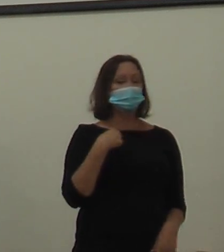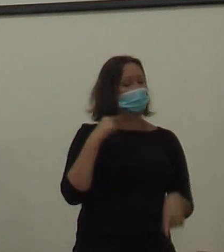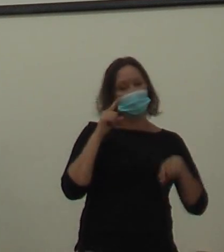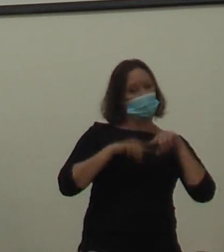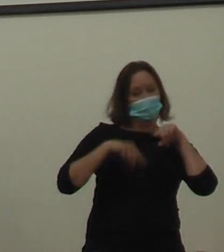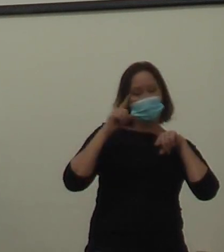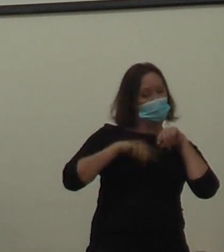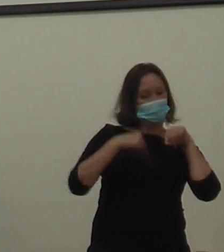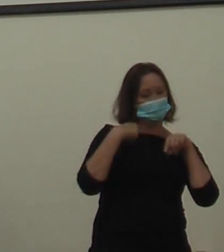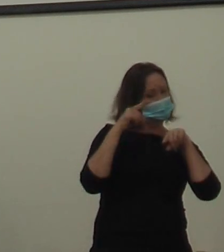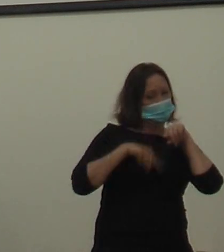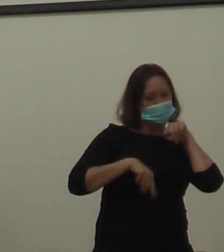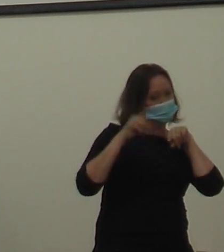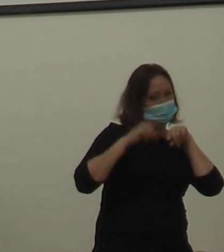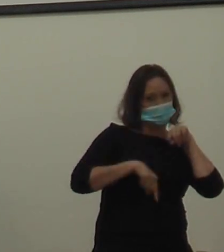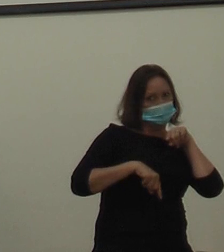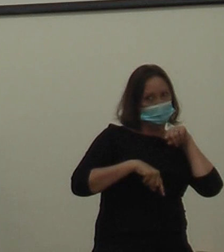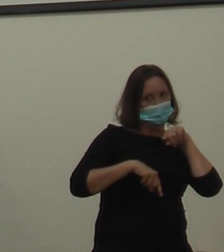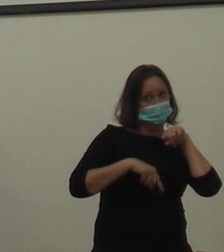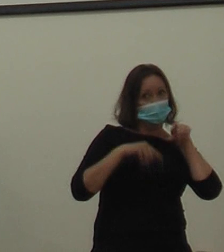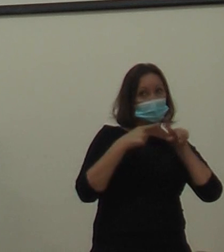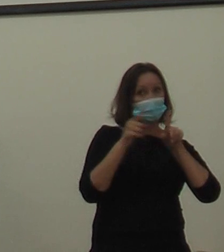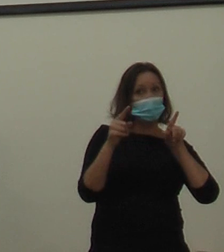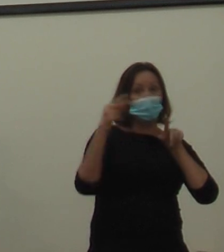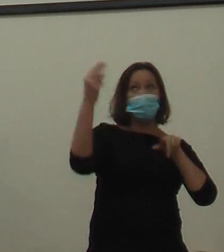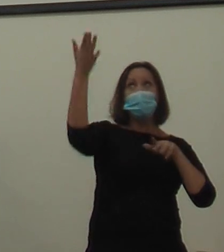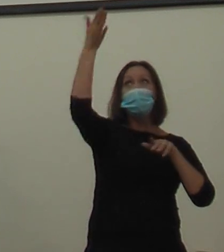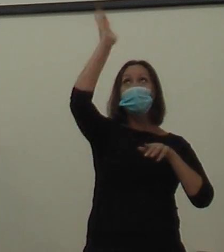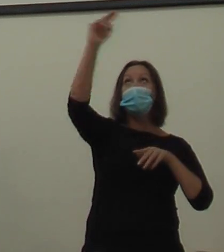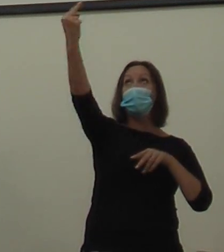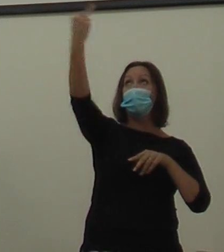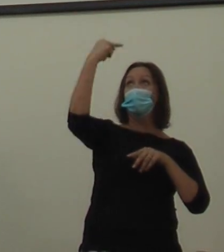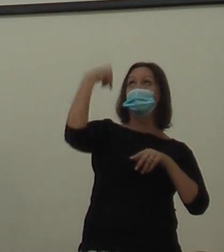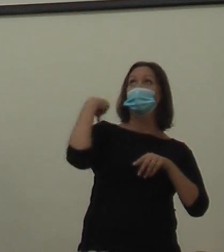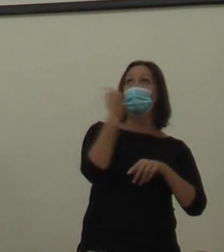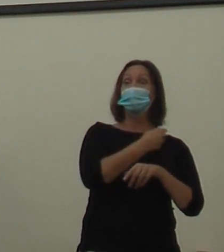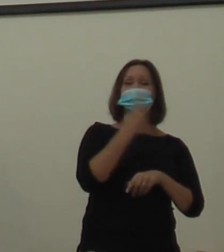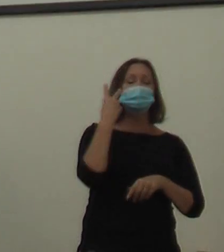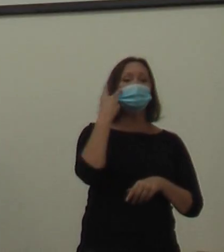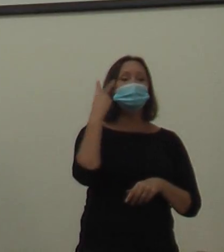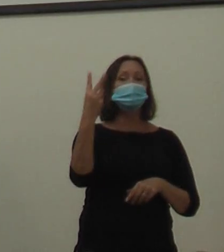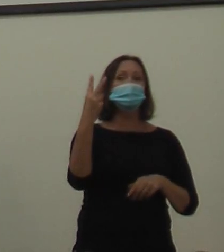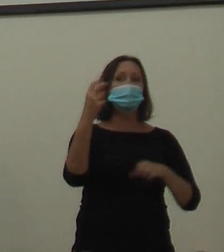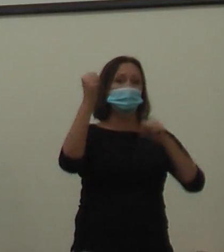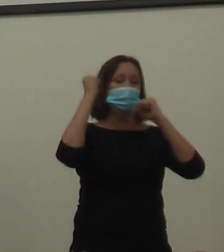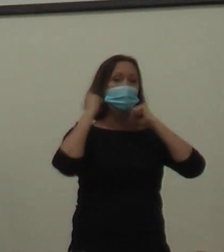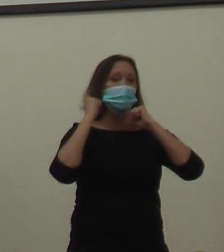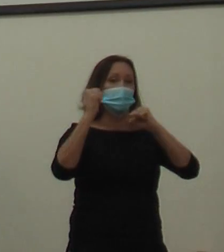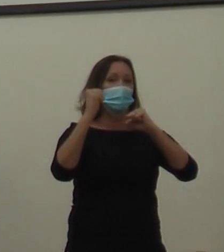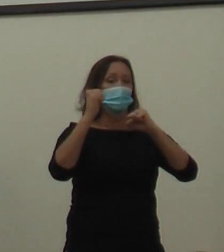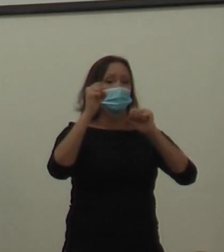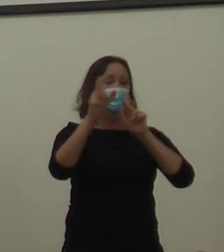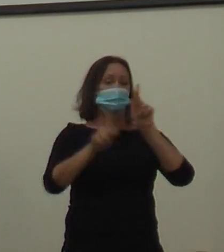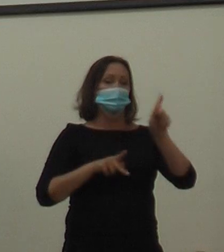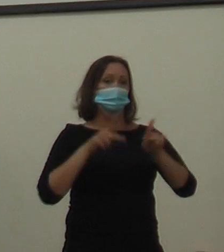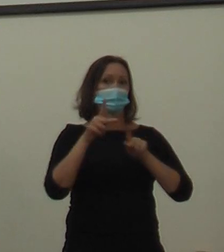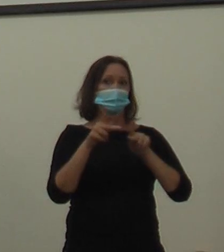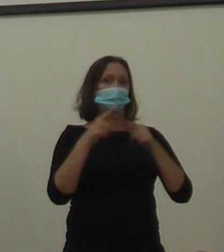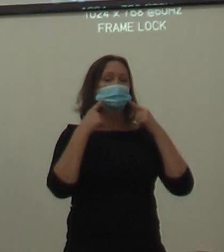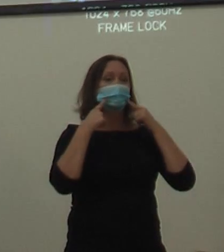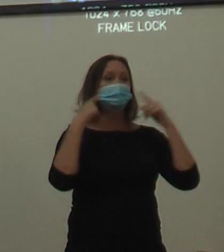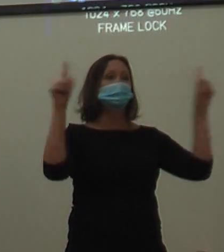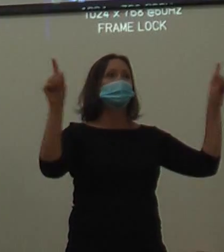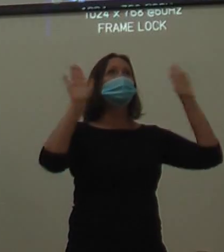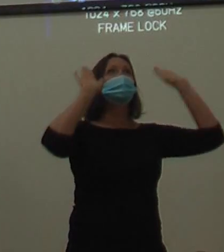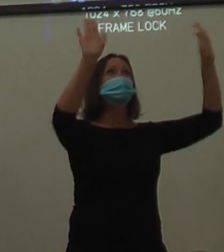But yet, God sees us as mighty men of valor, of those that can do great things.